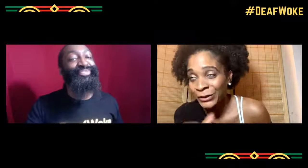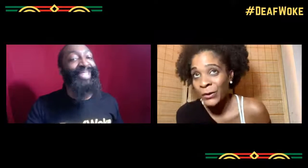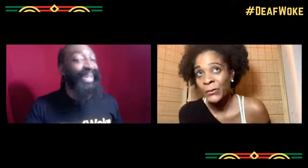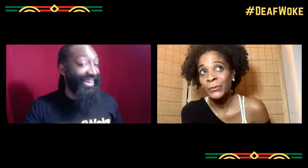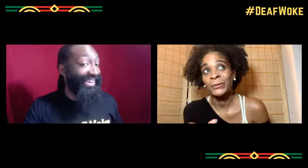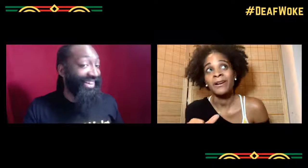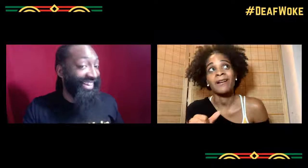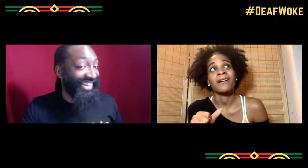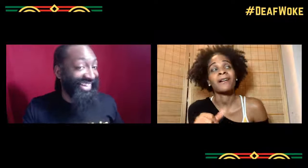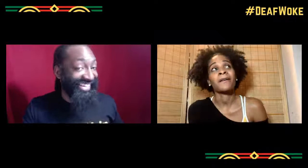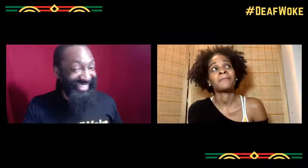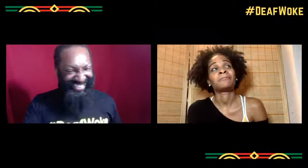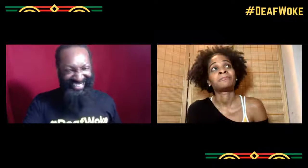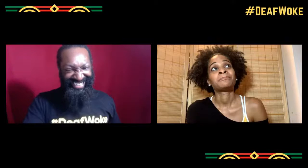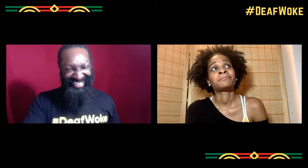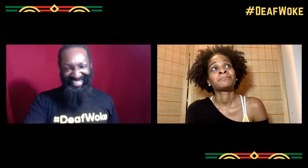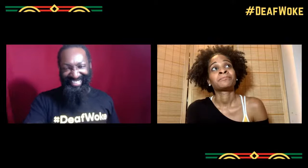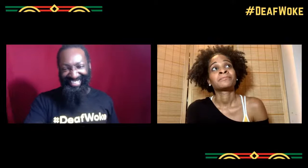Well,